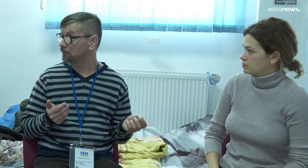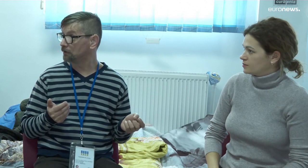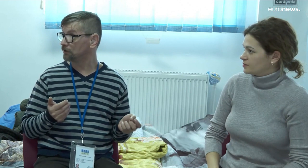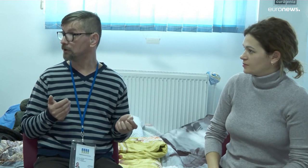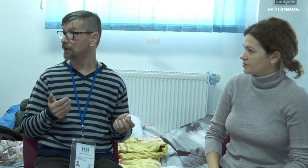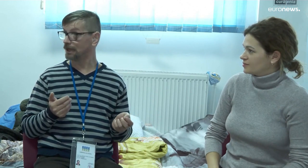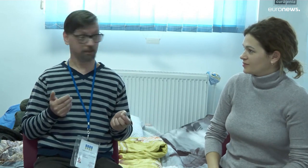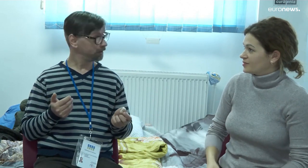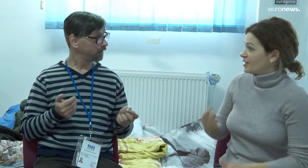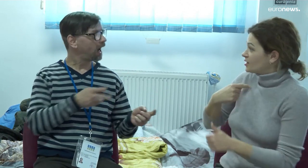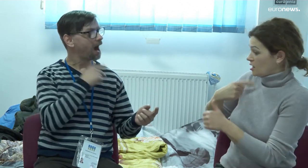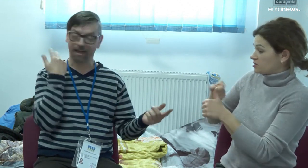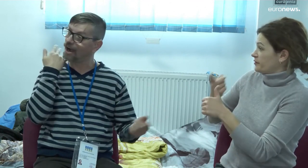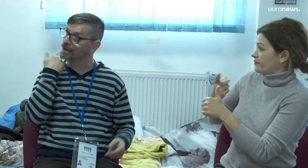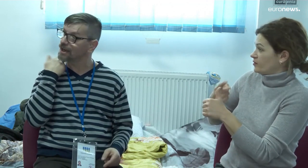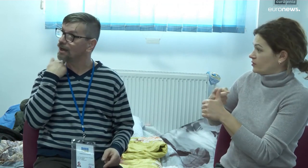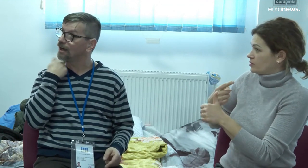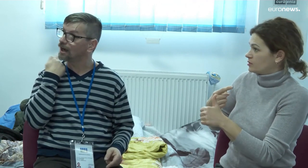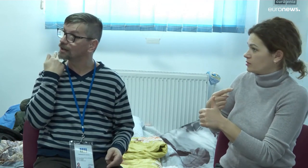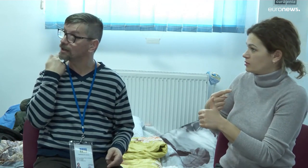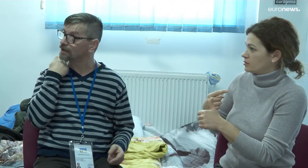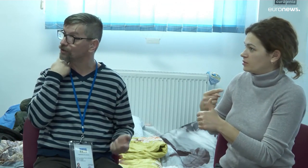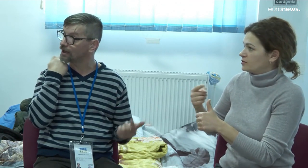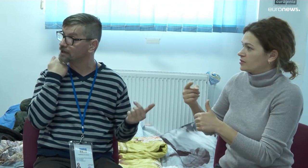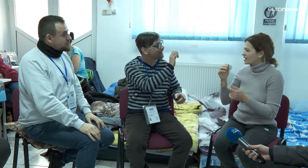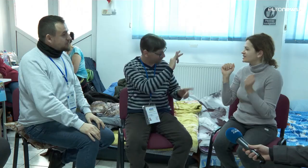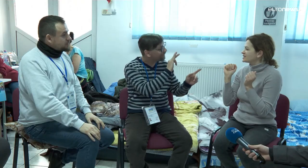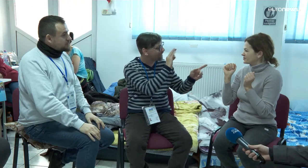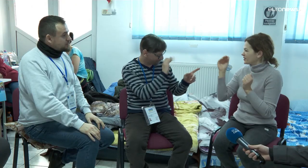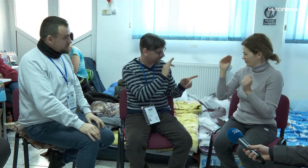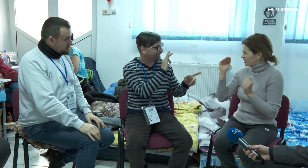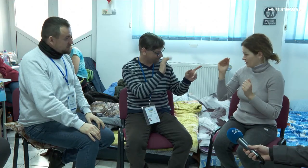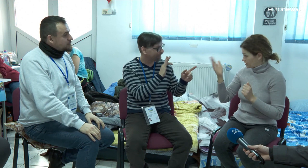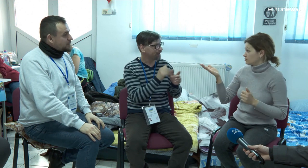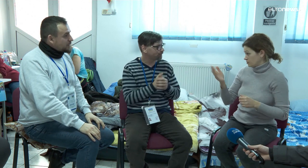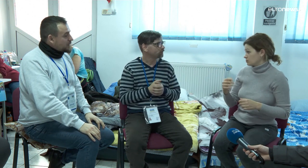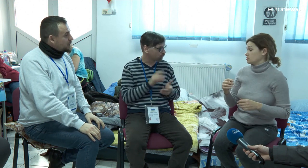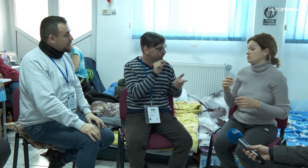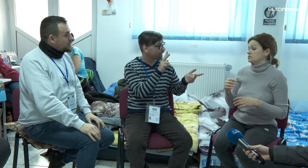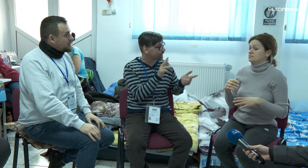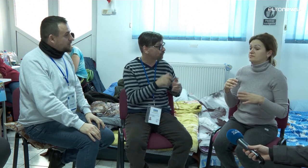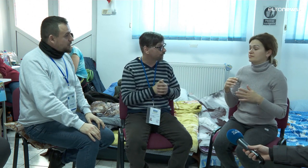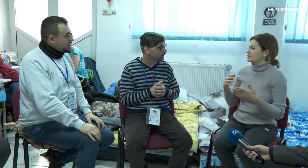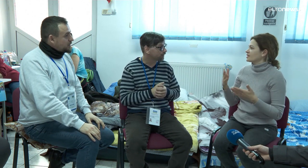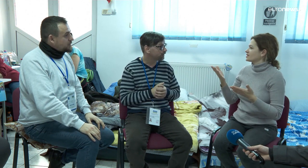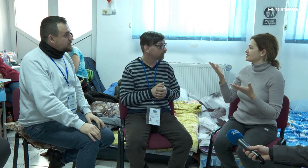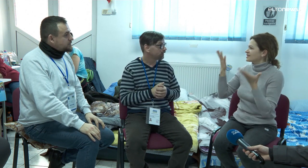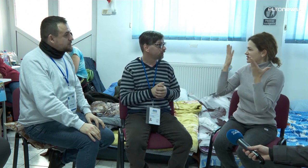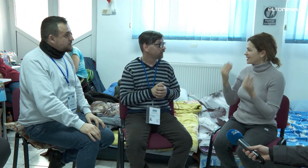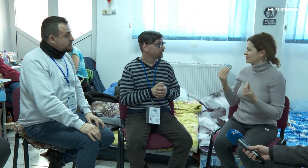Do you speak English? Oh, it's better that you write your name, right? Did you hear any bombs? Sorry, did you